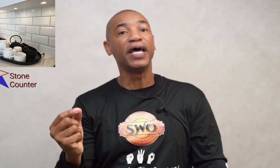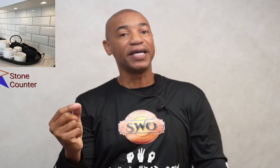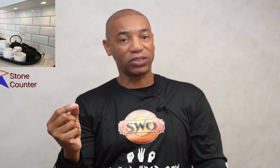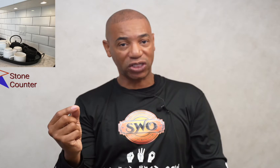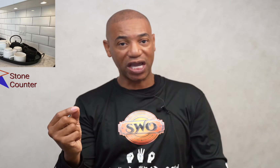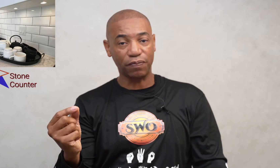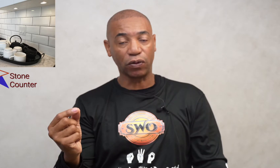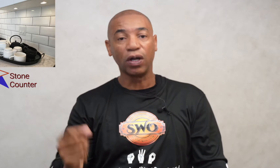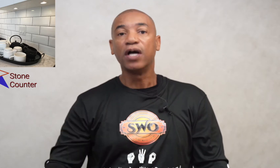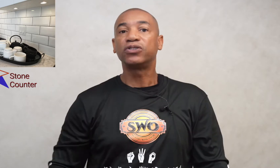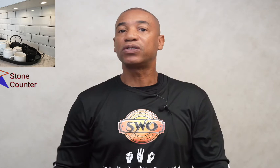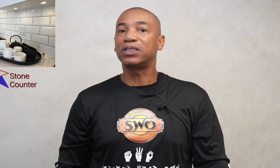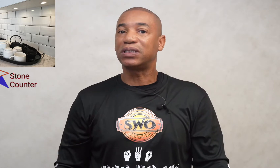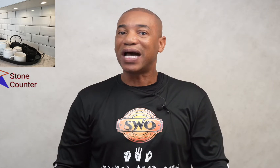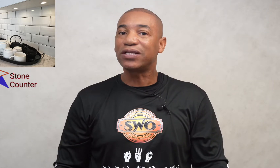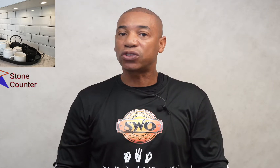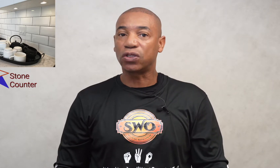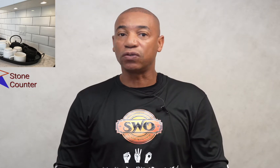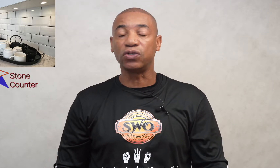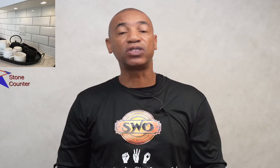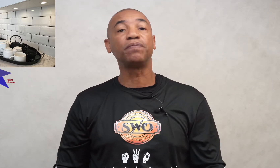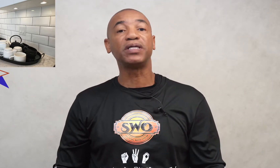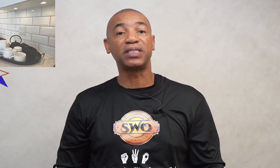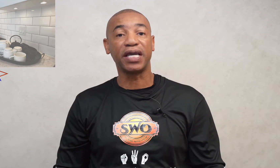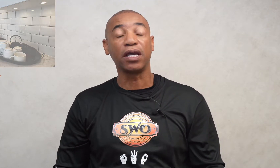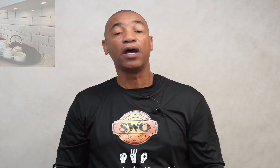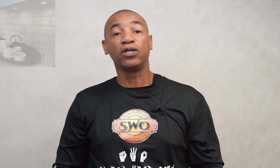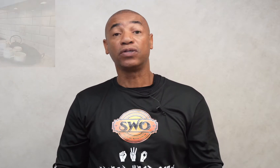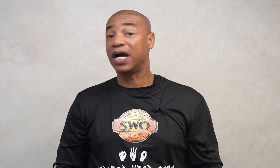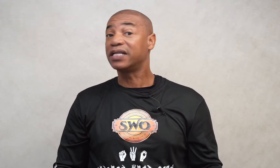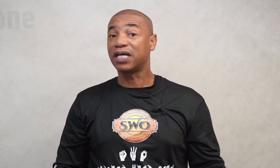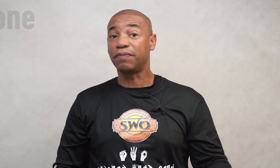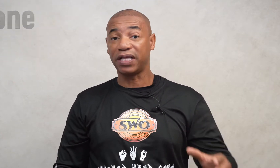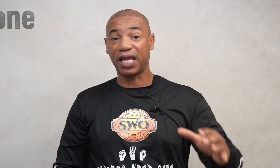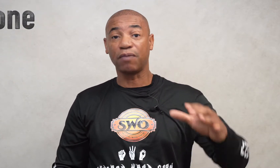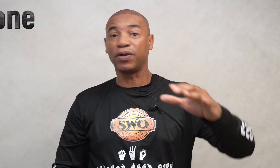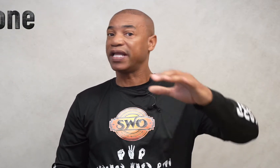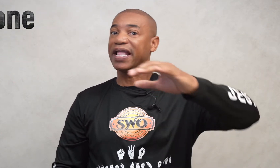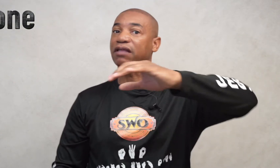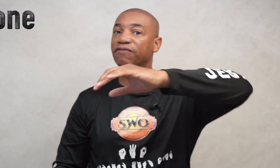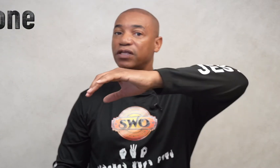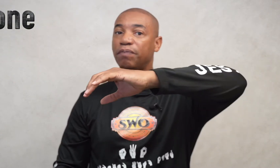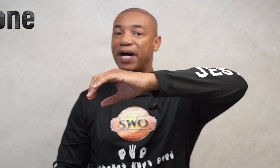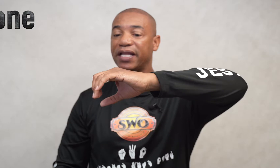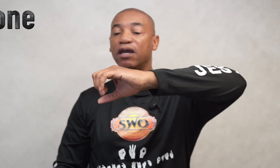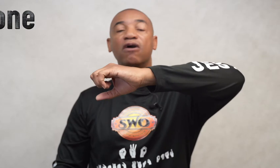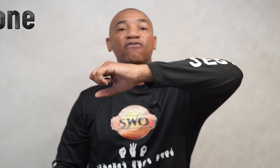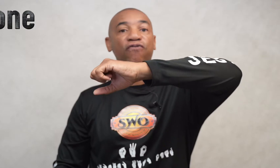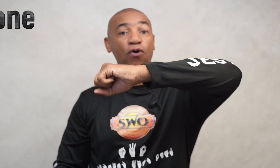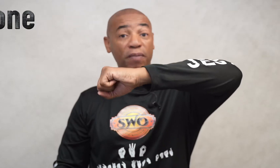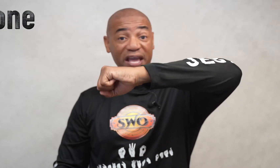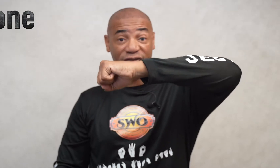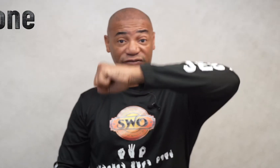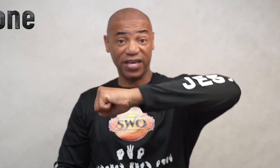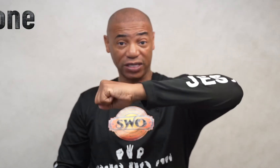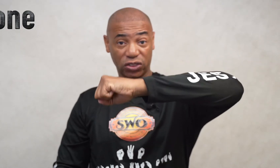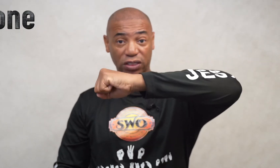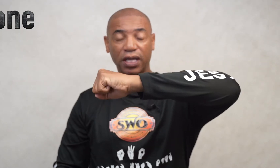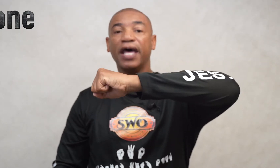is table. So to sign stone, you simply take your non-dominant hand, bring that out in front of the body, form a fist.